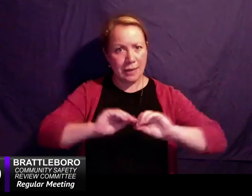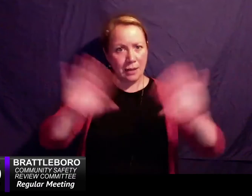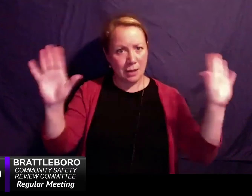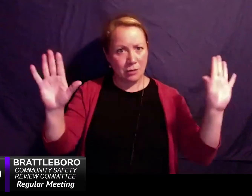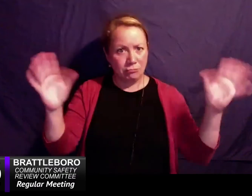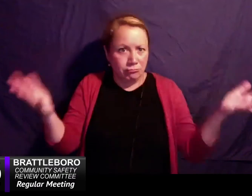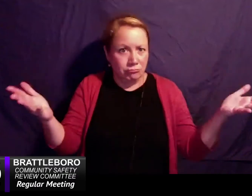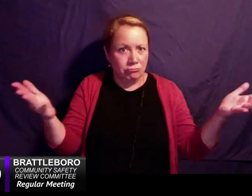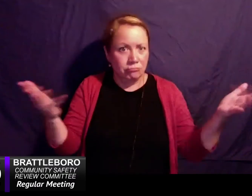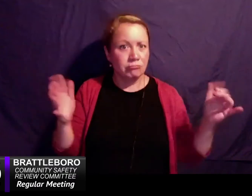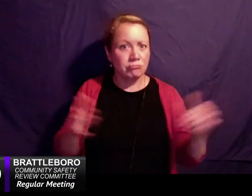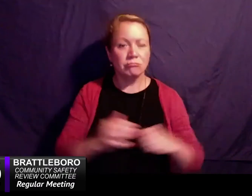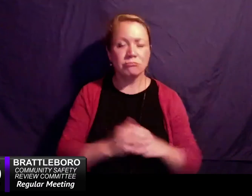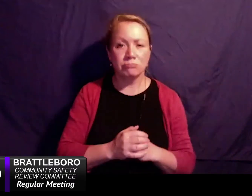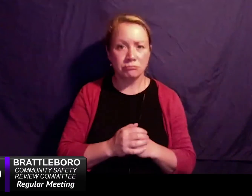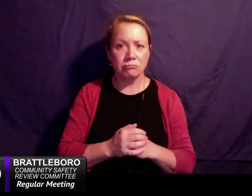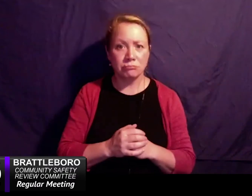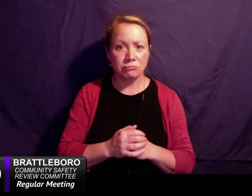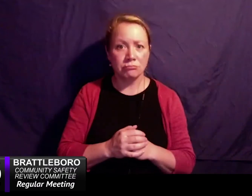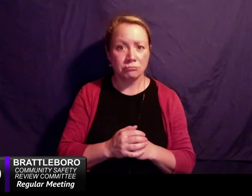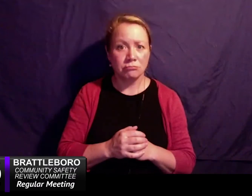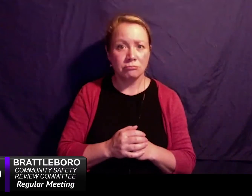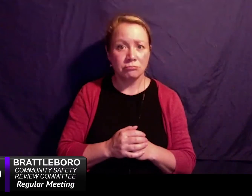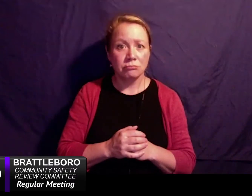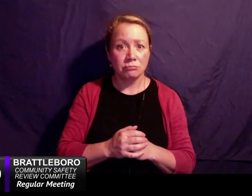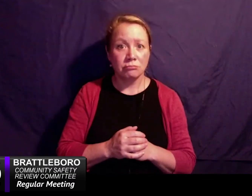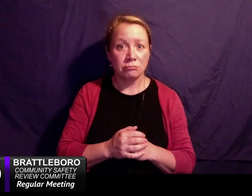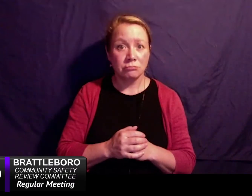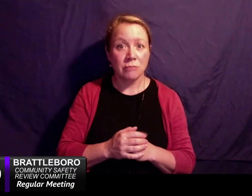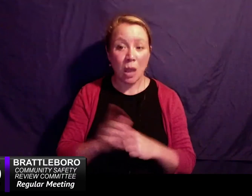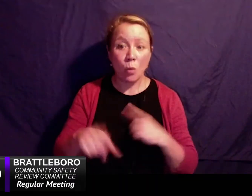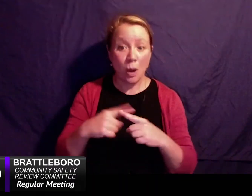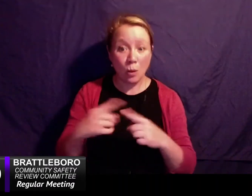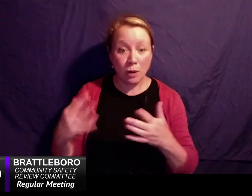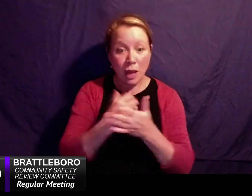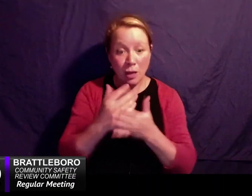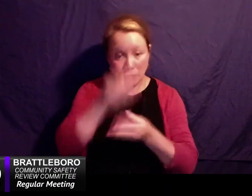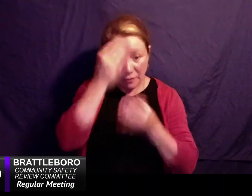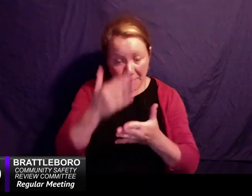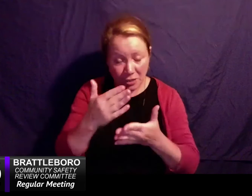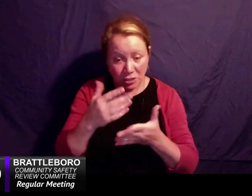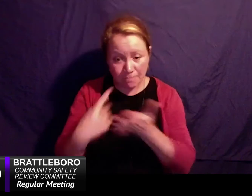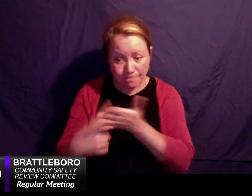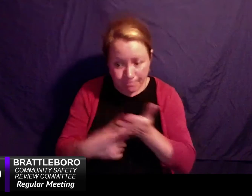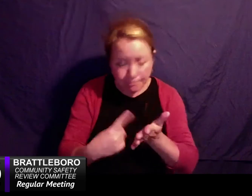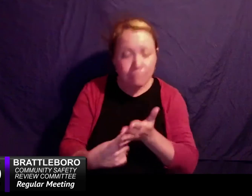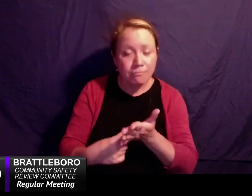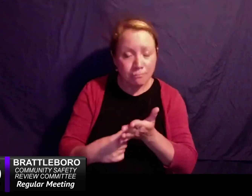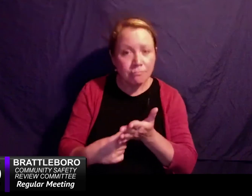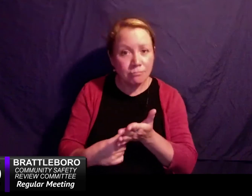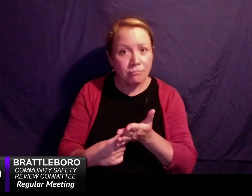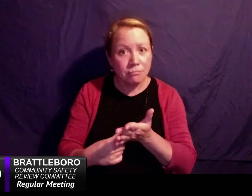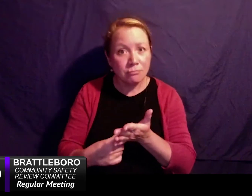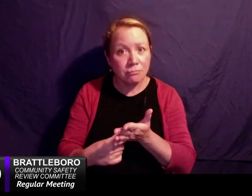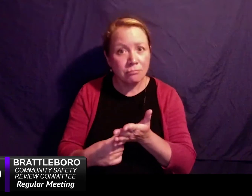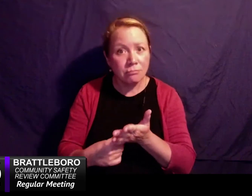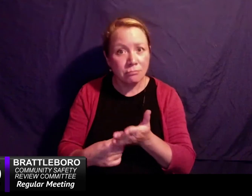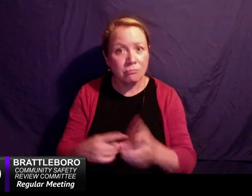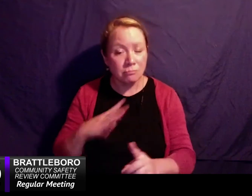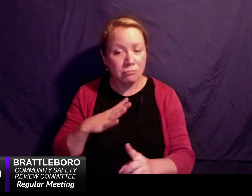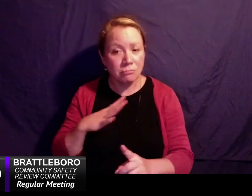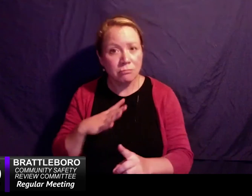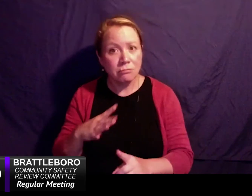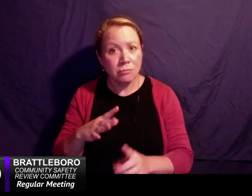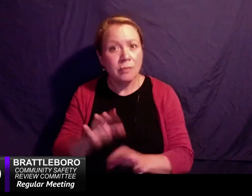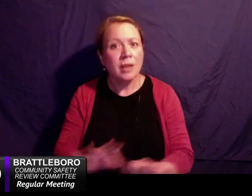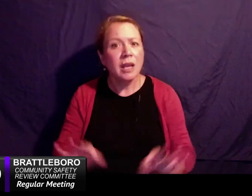open. And, in those information gathering moments that we'll talk later about, maybe de-identifying information